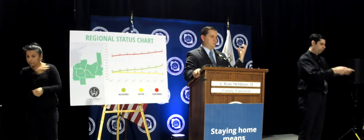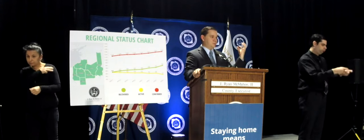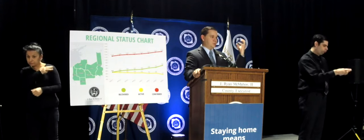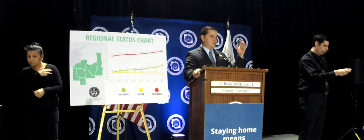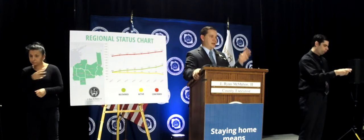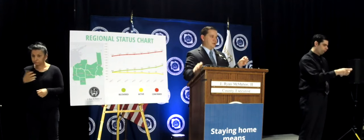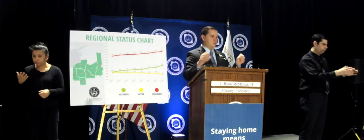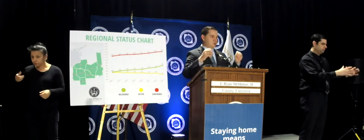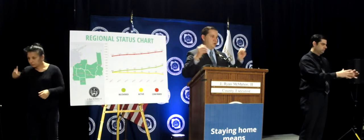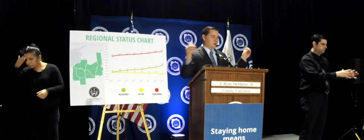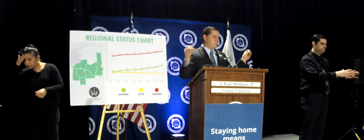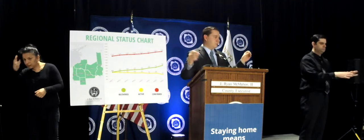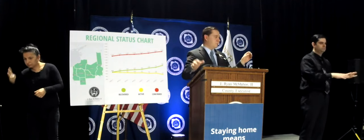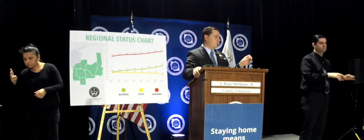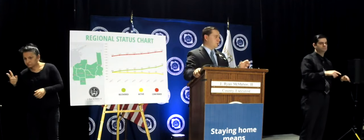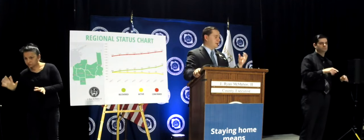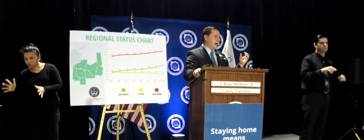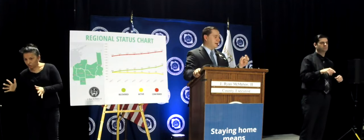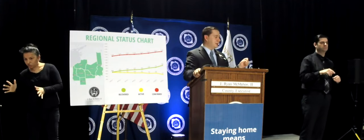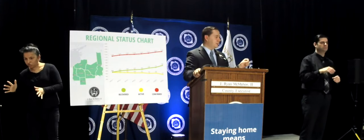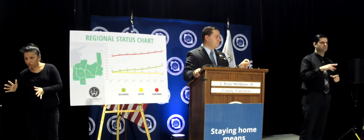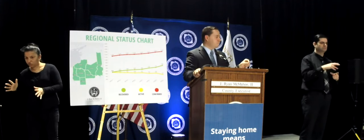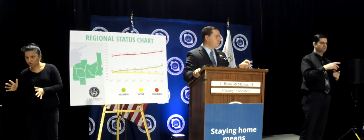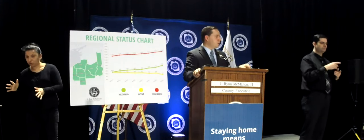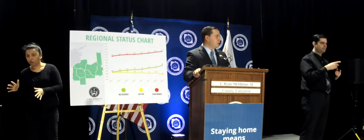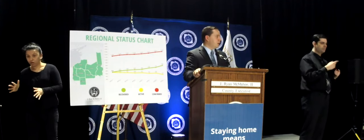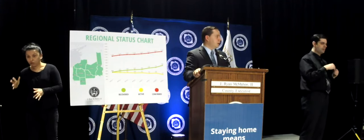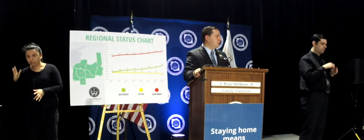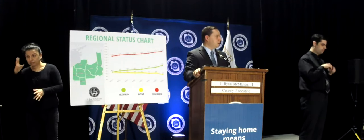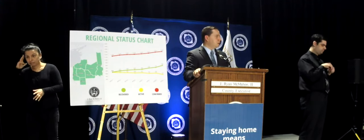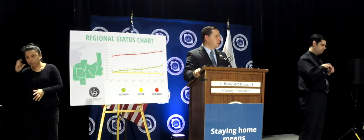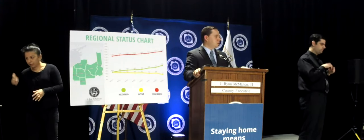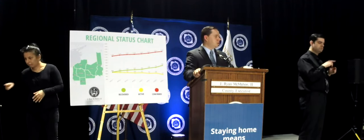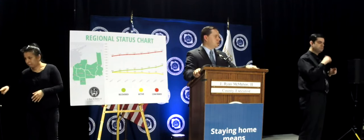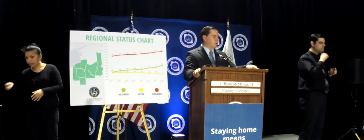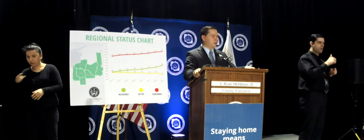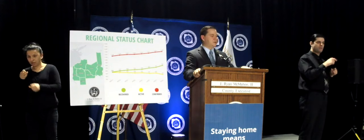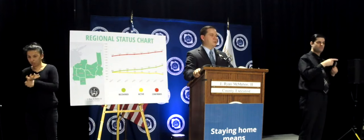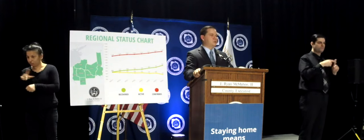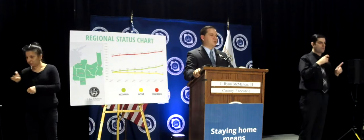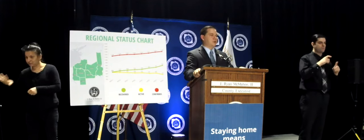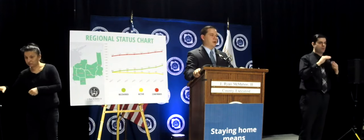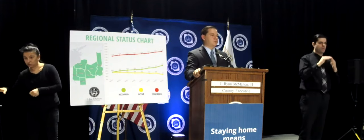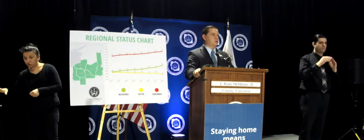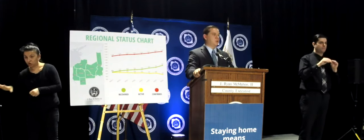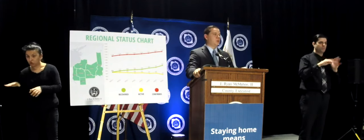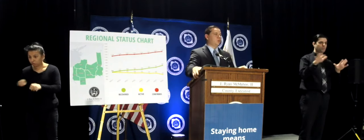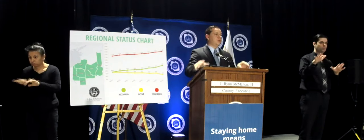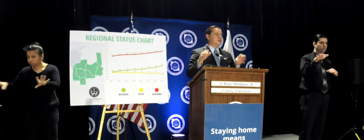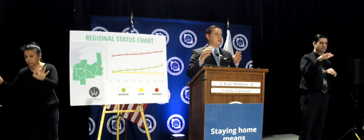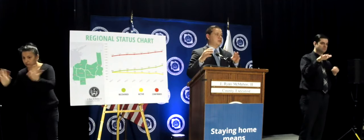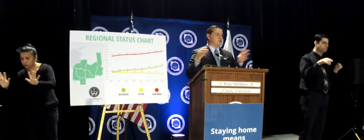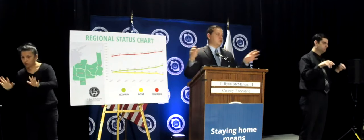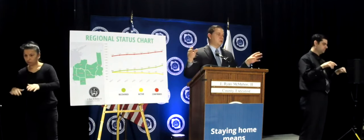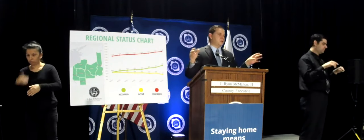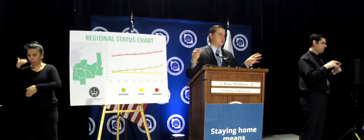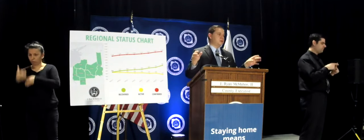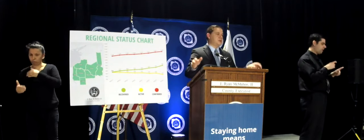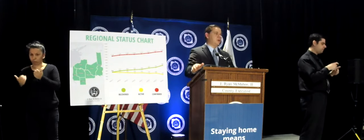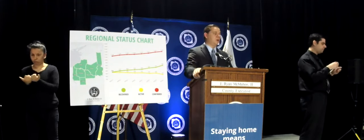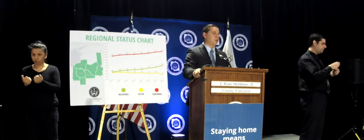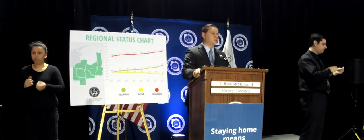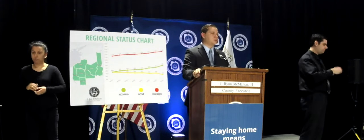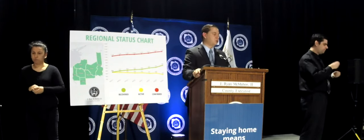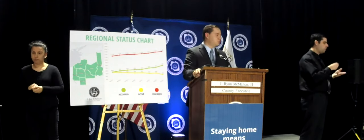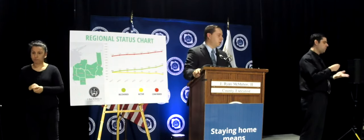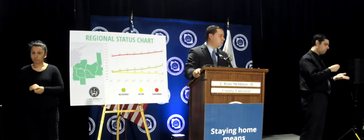spread, so it's not community, but it was hiding, and the community spread continues to go down. So we continue to social distance.